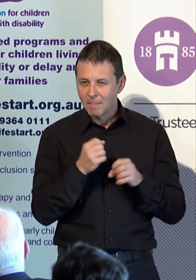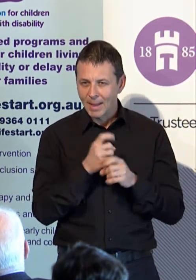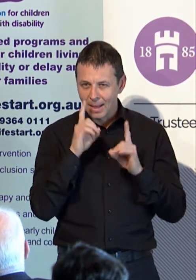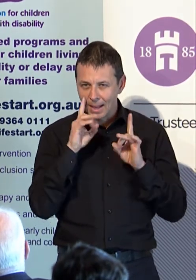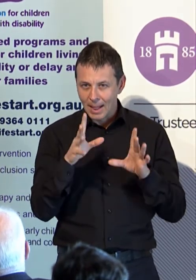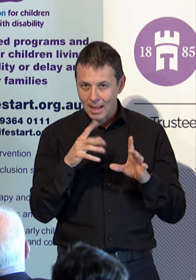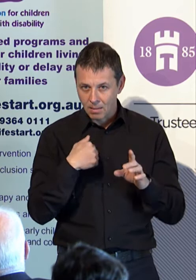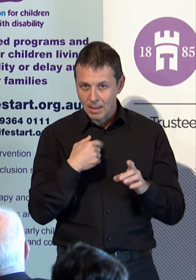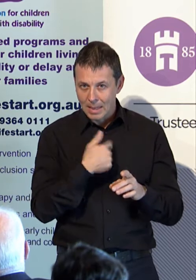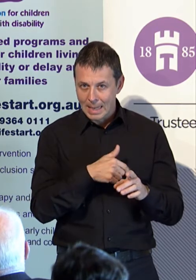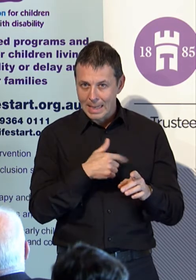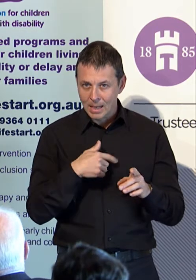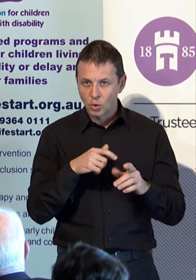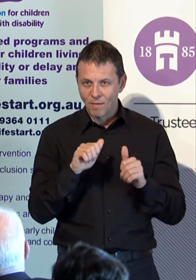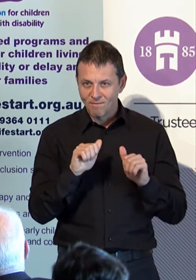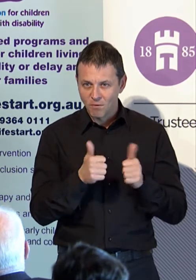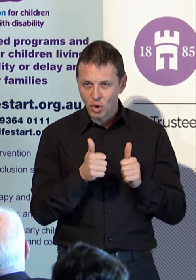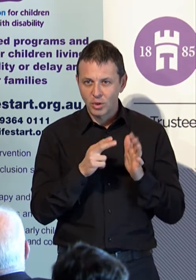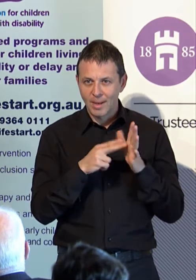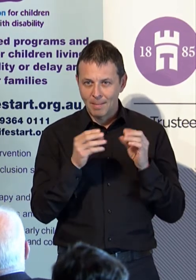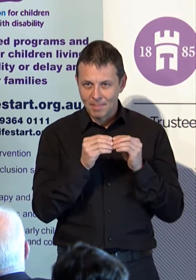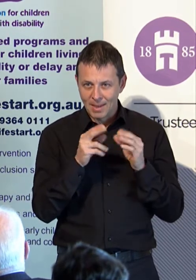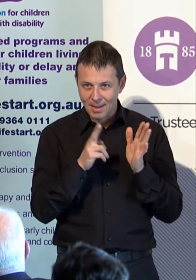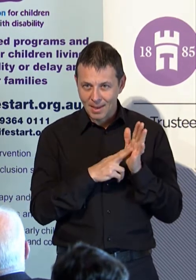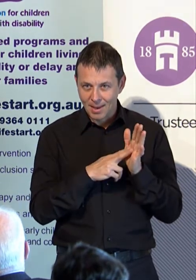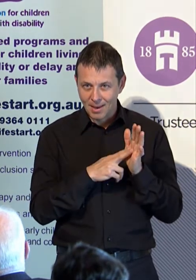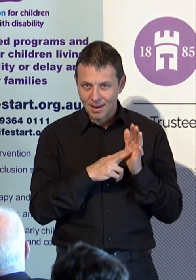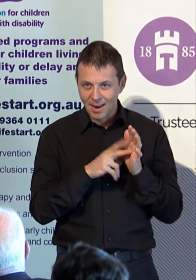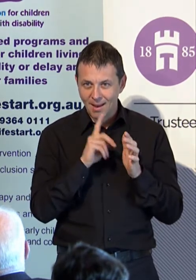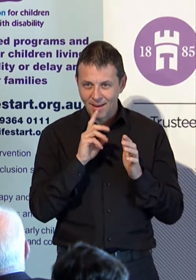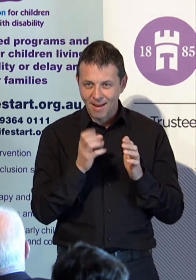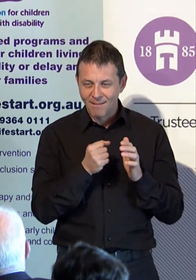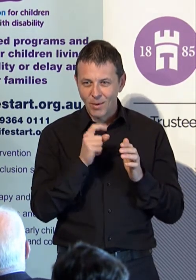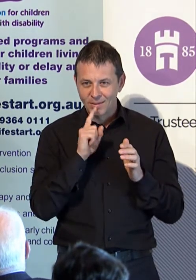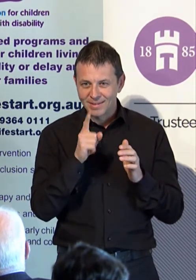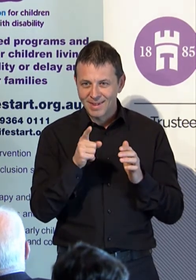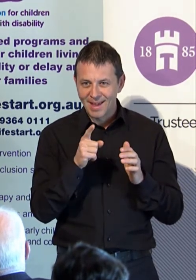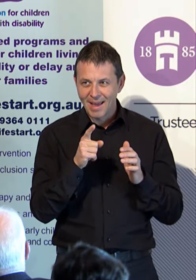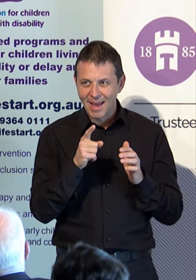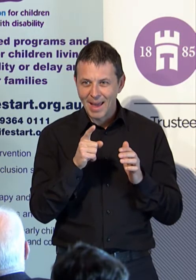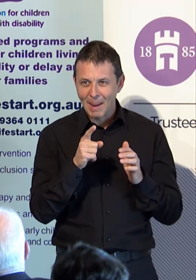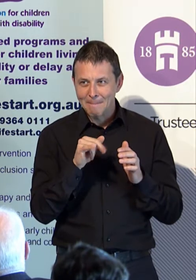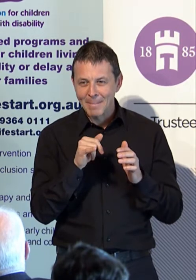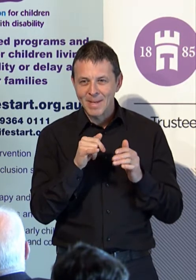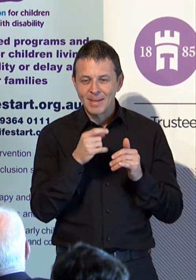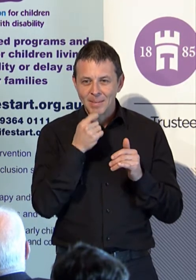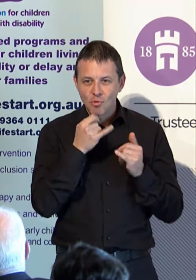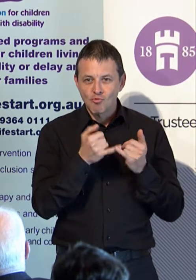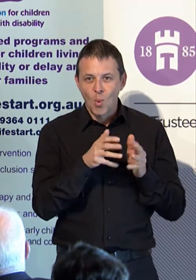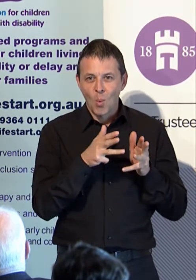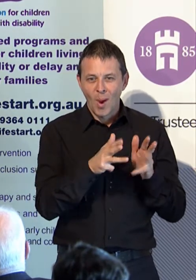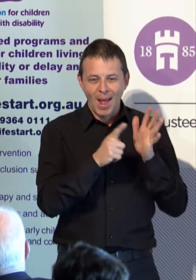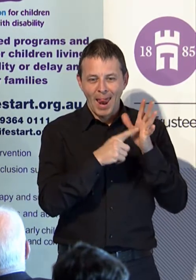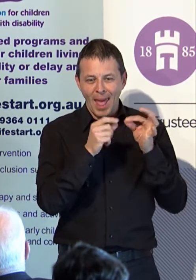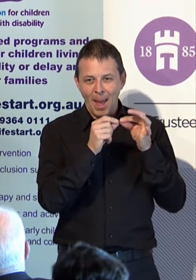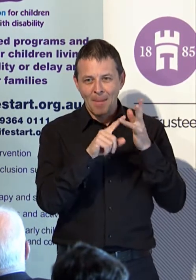committed to completing the National Broadband Network. I have to be honest with you and say we would not have gone about it the way the Labor Party had and did